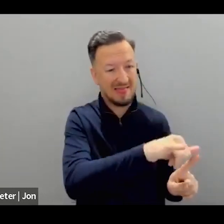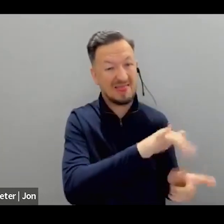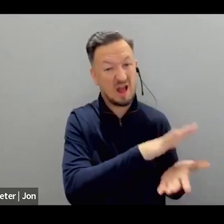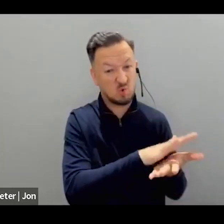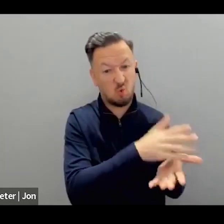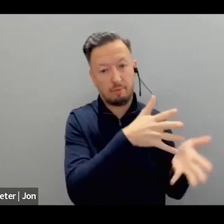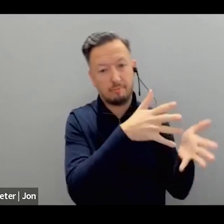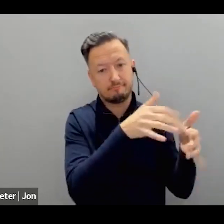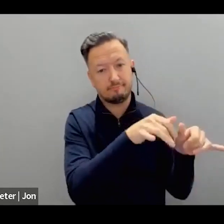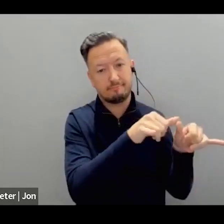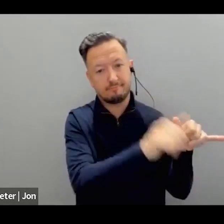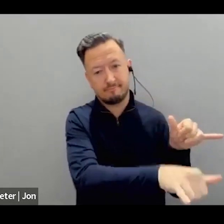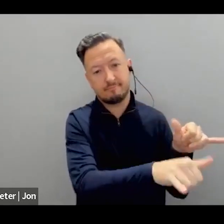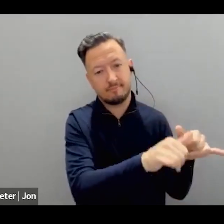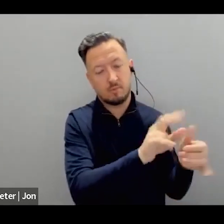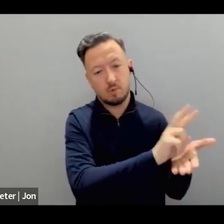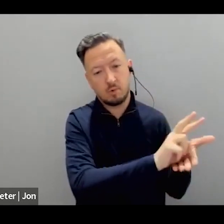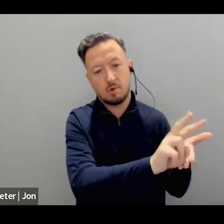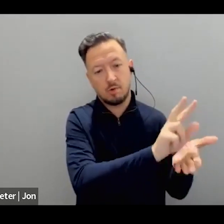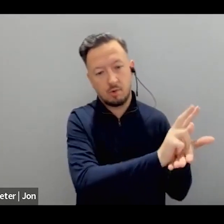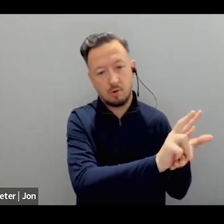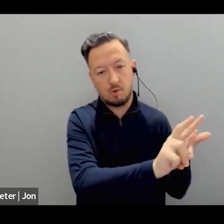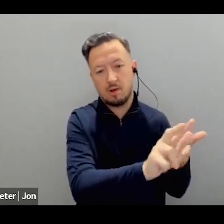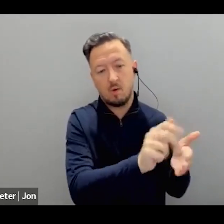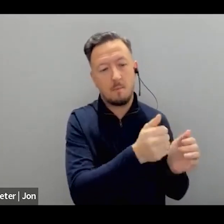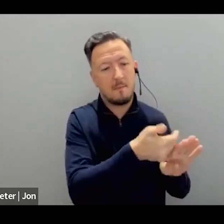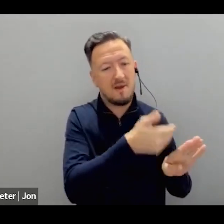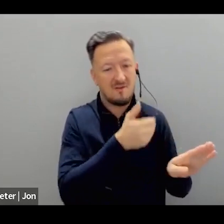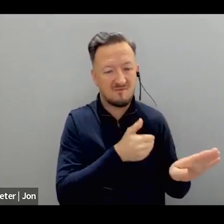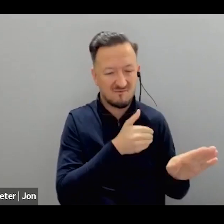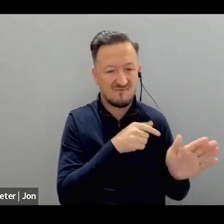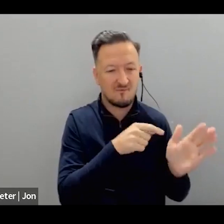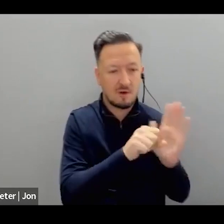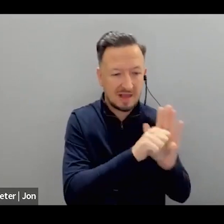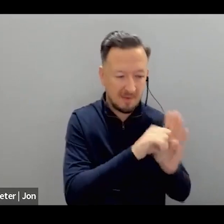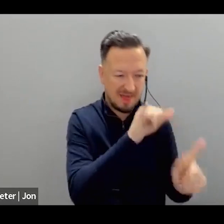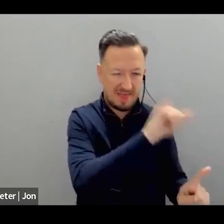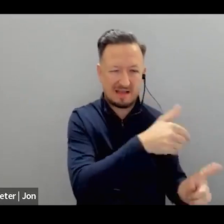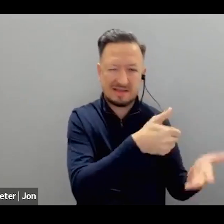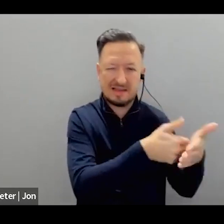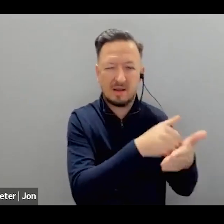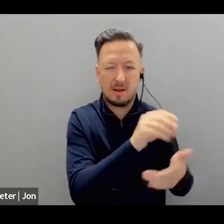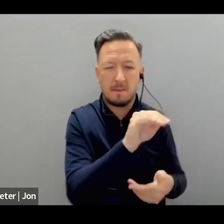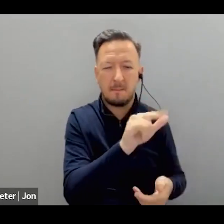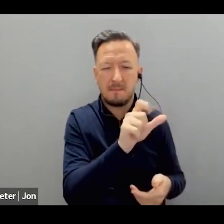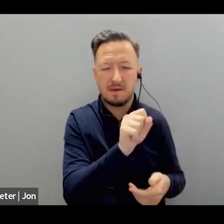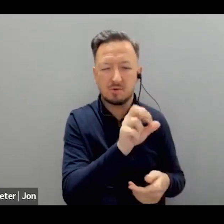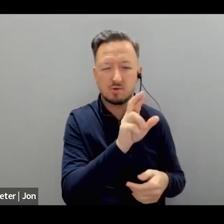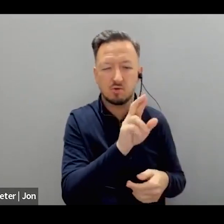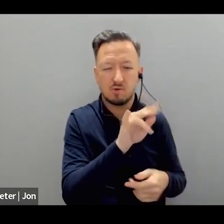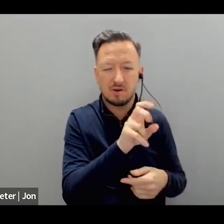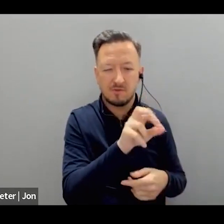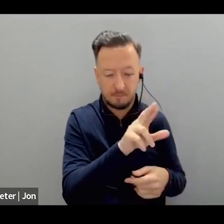to 3 weeks before we sampled. It had water pretty much the whole time because that's in the Mills River area. And when